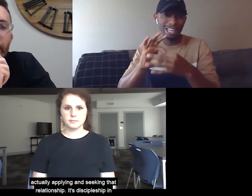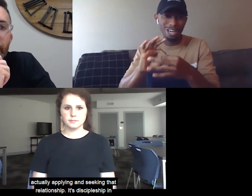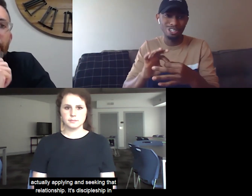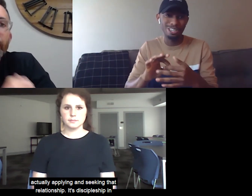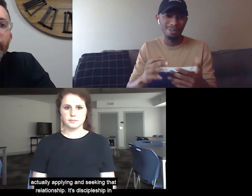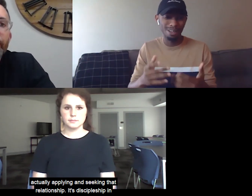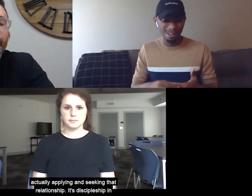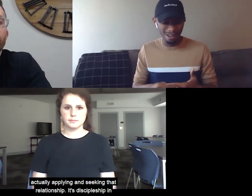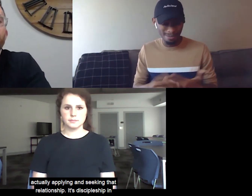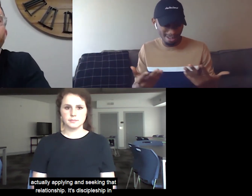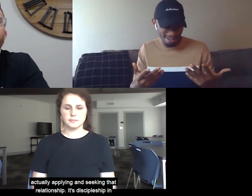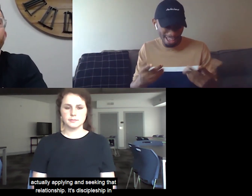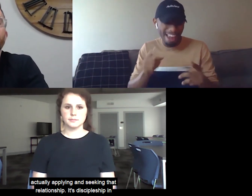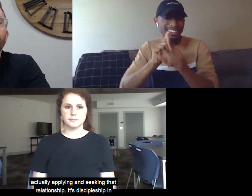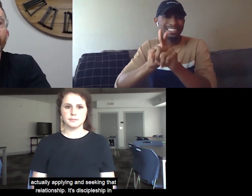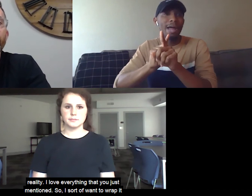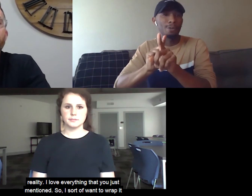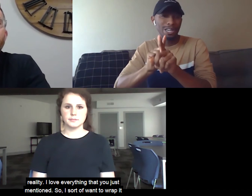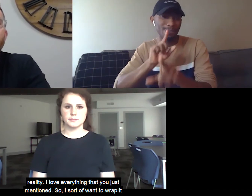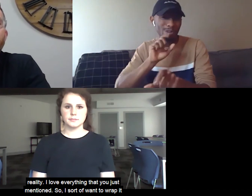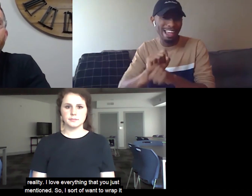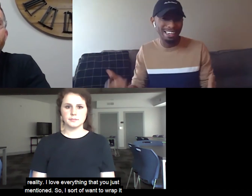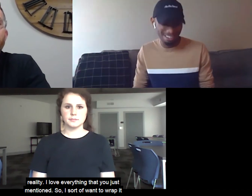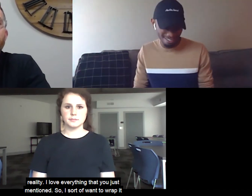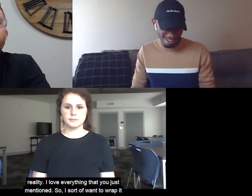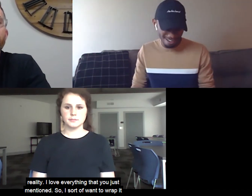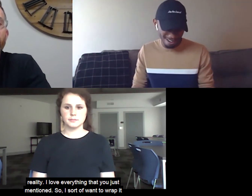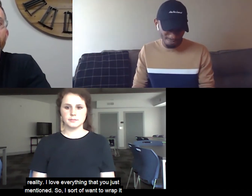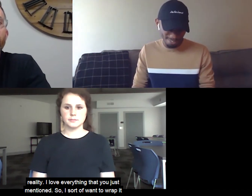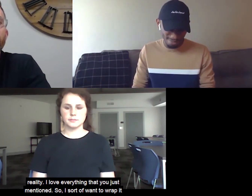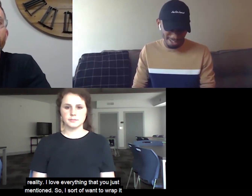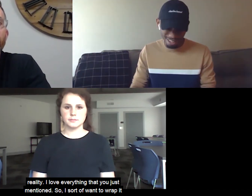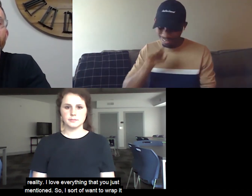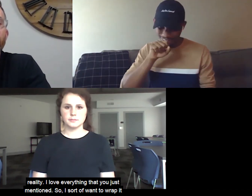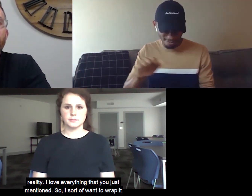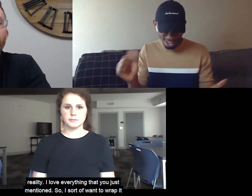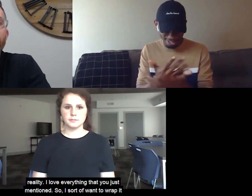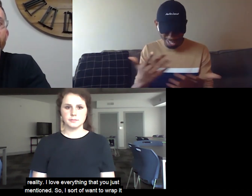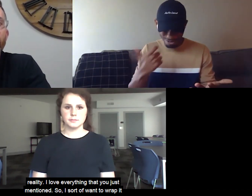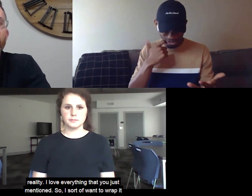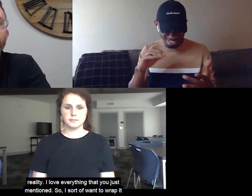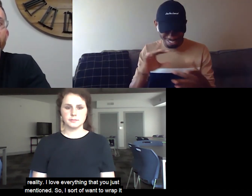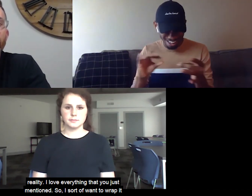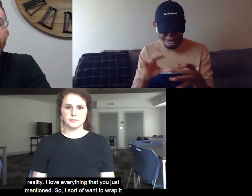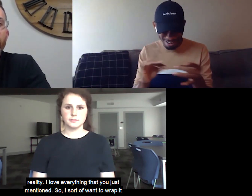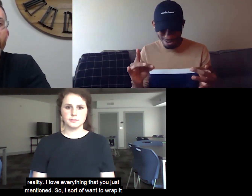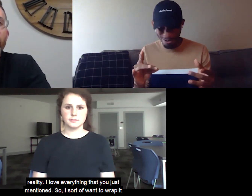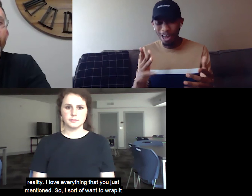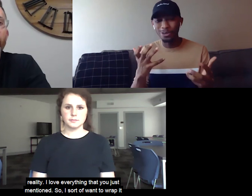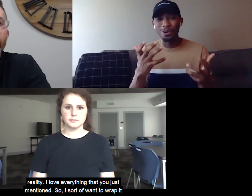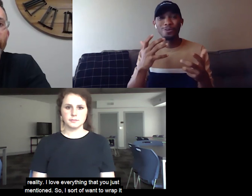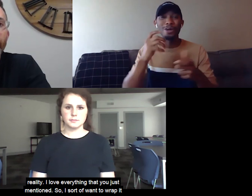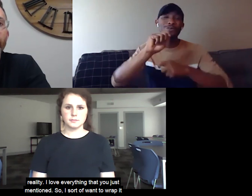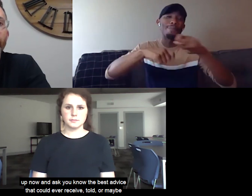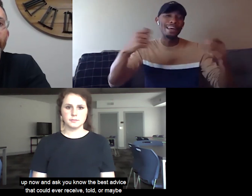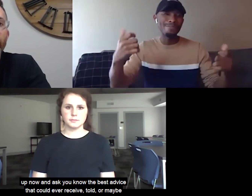that relationship. And in reality, discipleship in reality. Um, I love everything that you just said, and